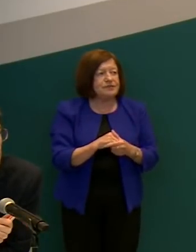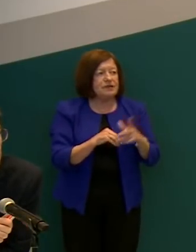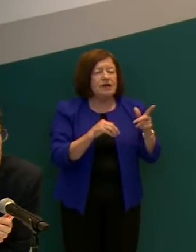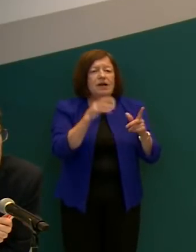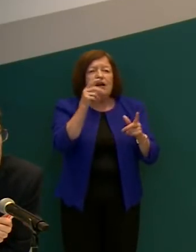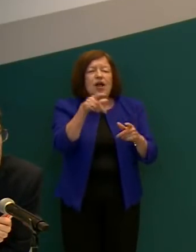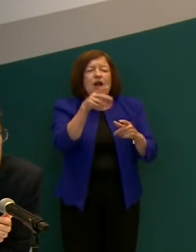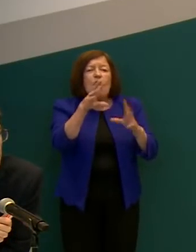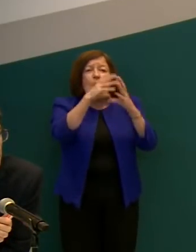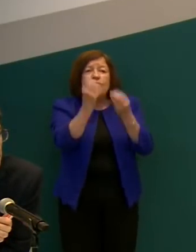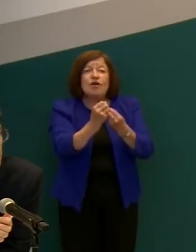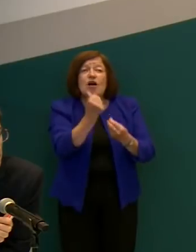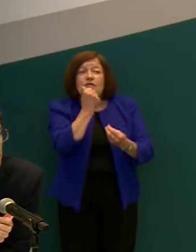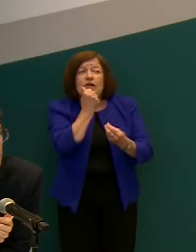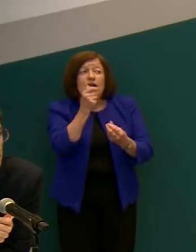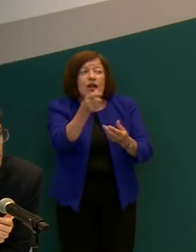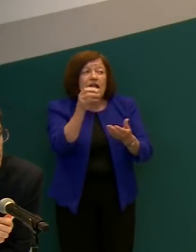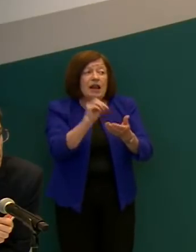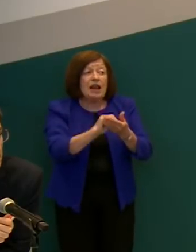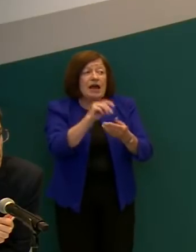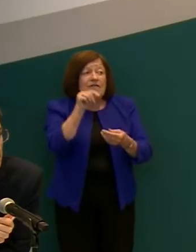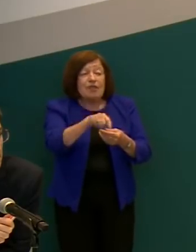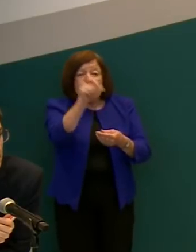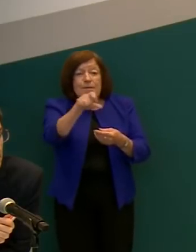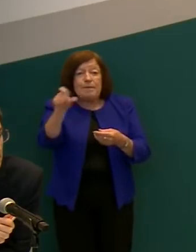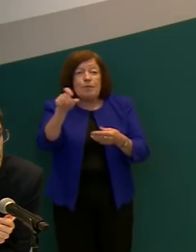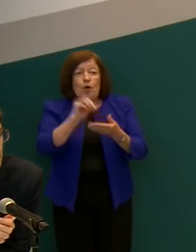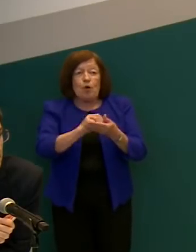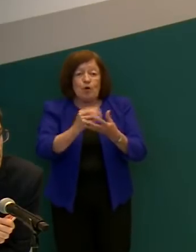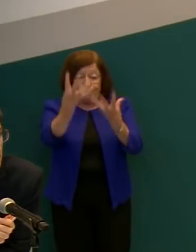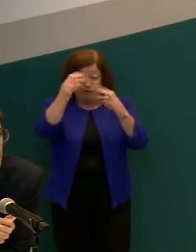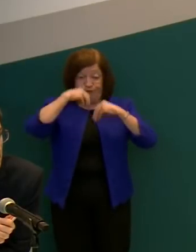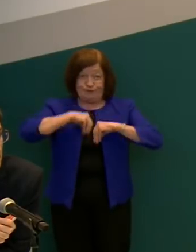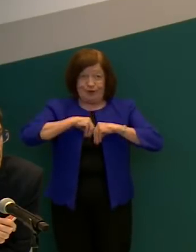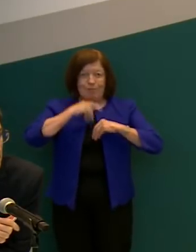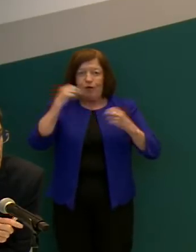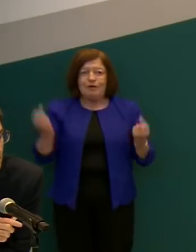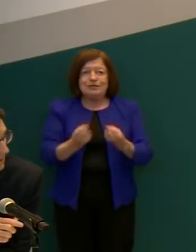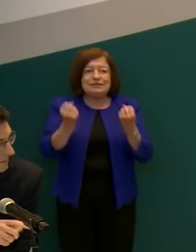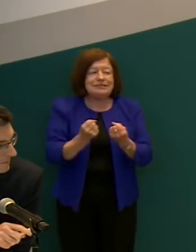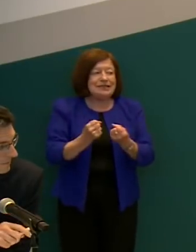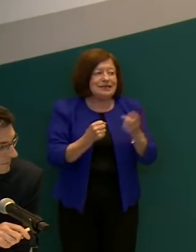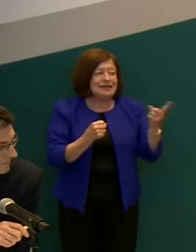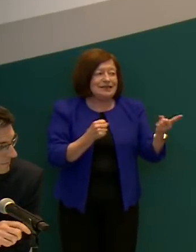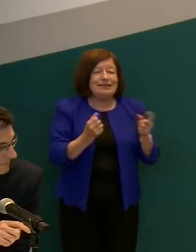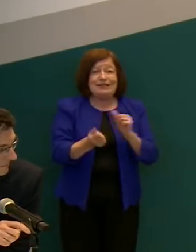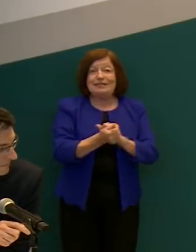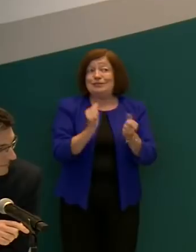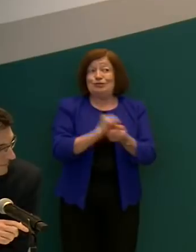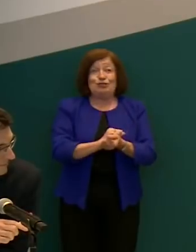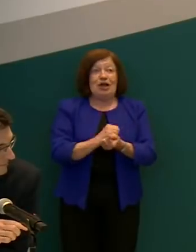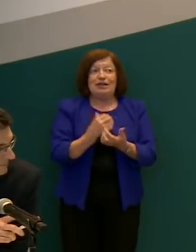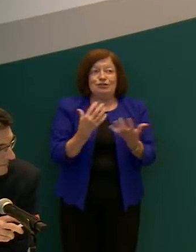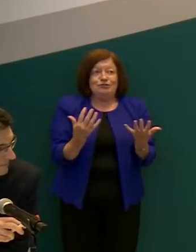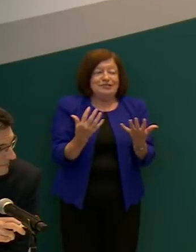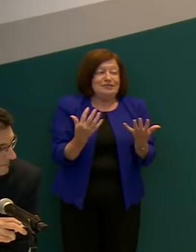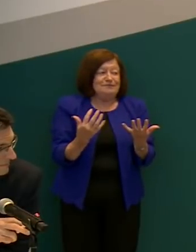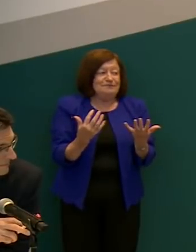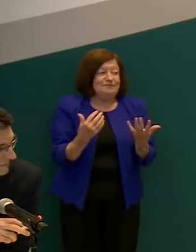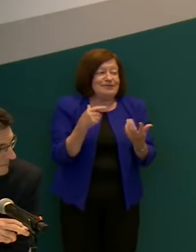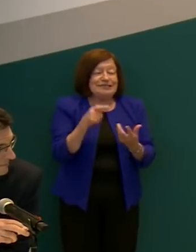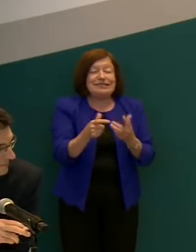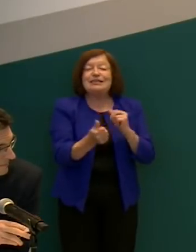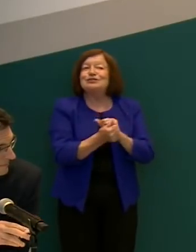Are there overall figures available for the amount of patients that we know are asymptomatic? That's a changing. That's